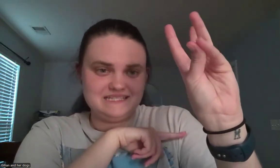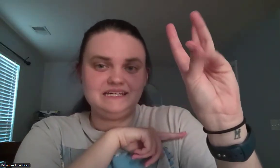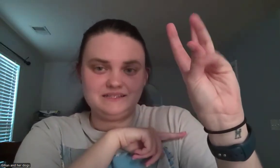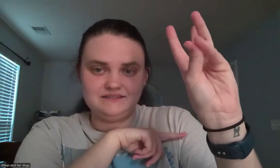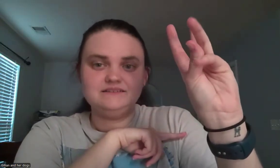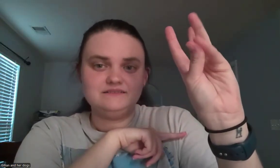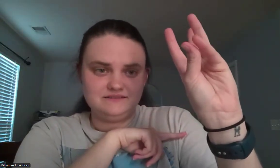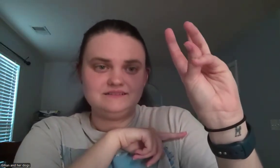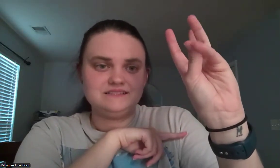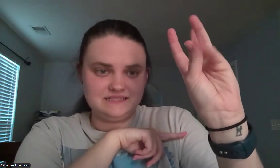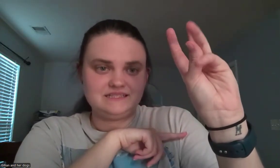16. 16.